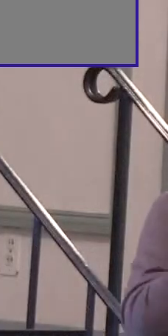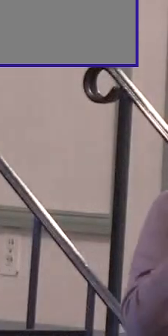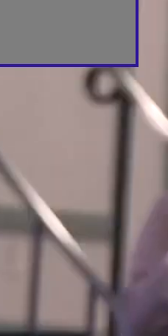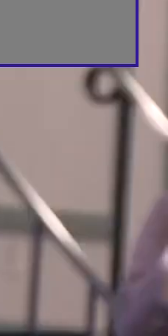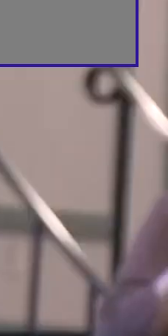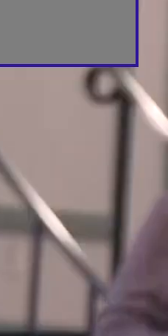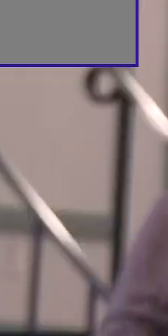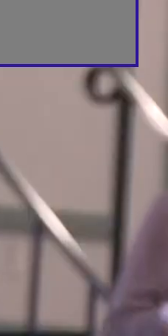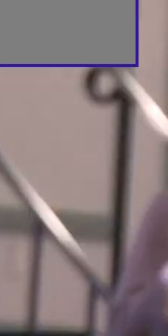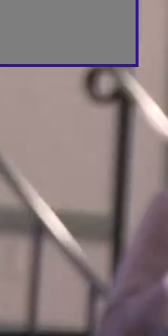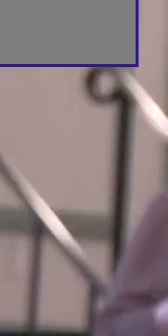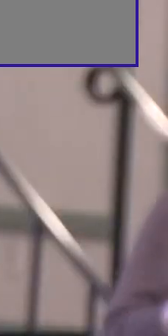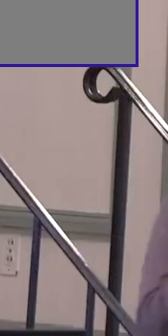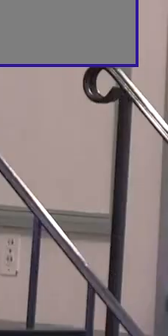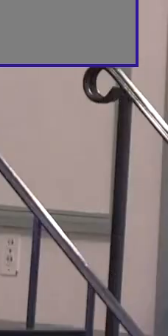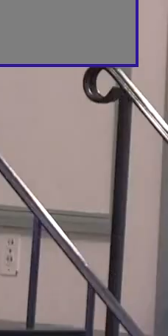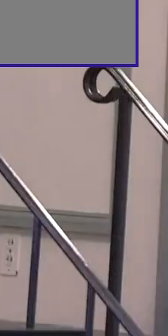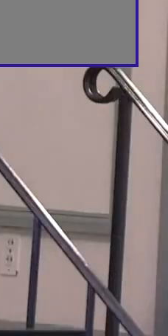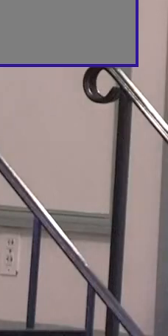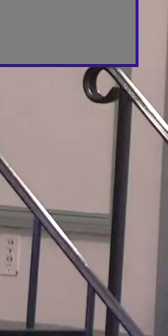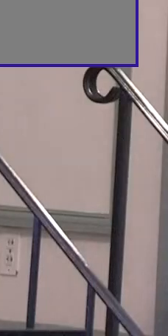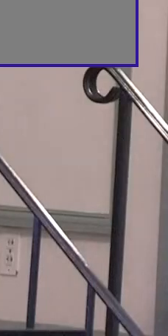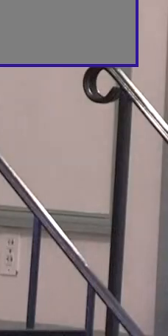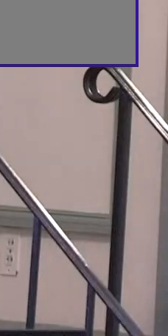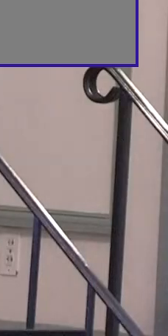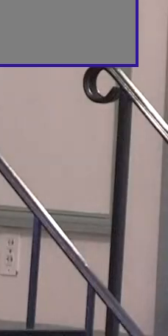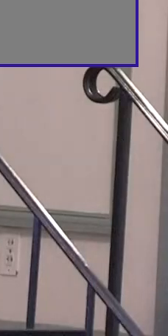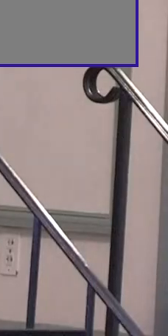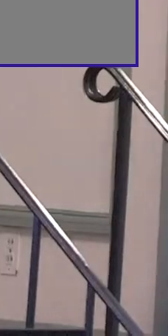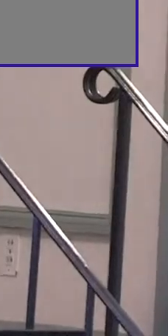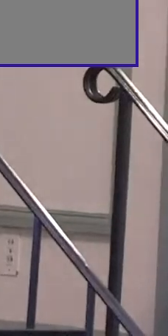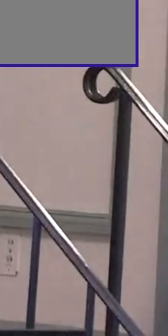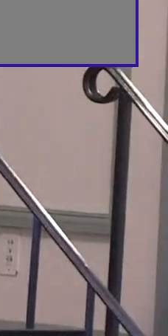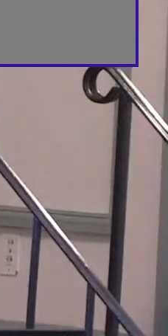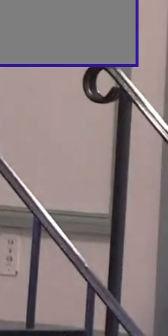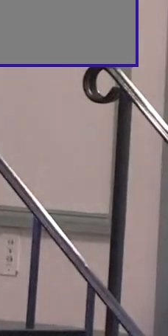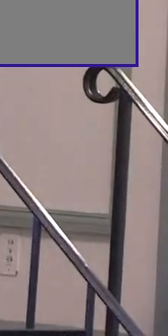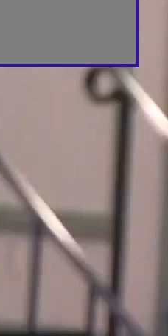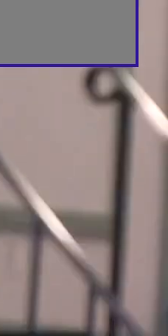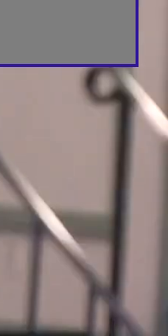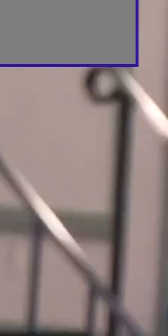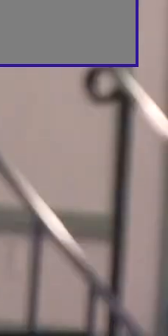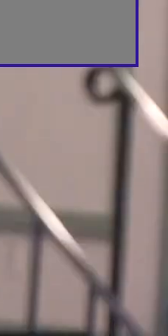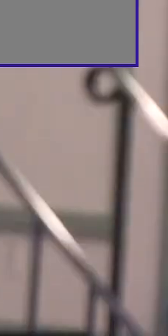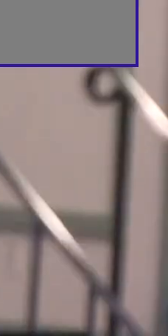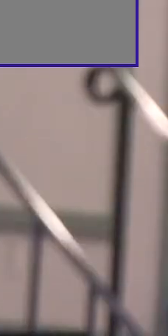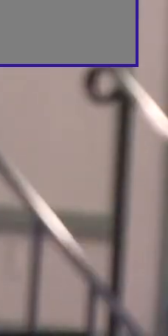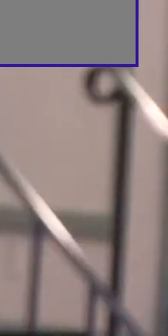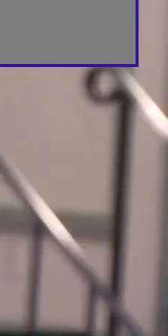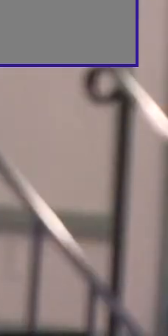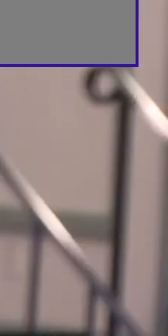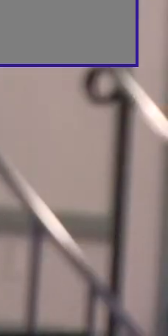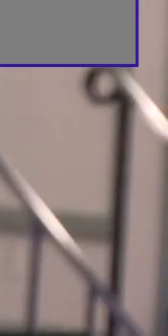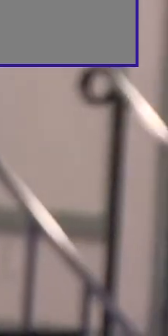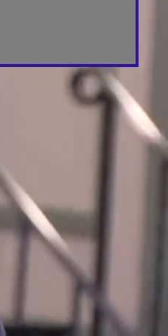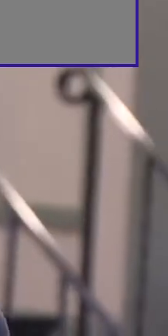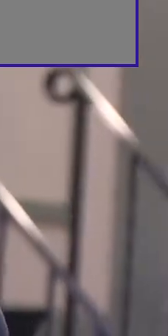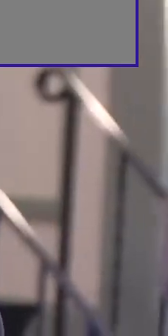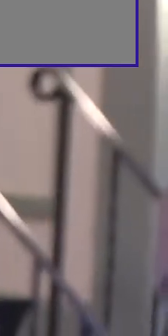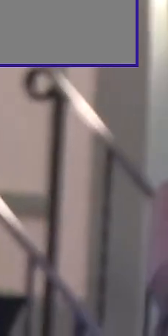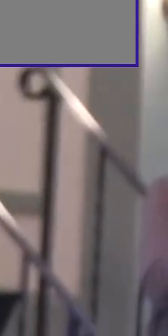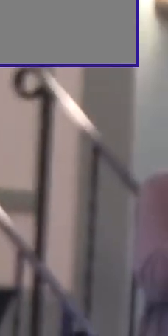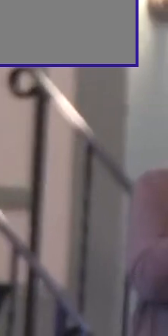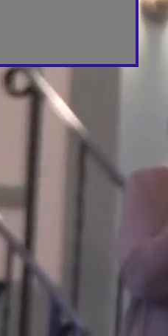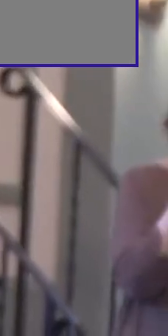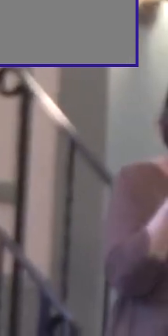body, not just their face. And to see that and witness it firsthand is just something you would never